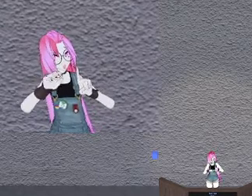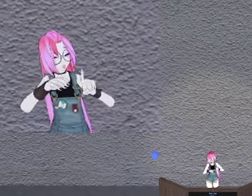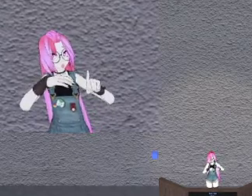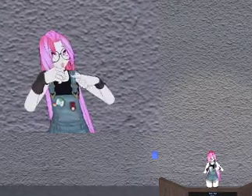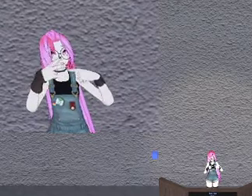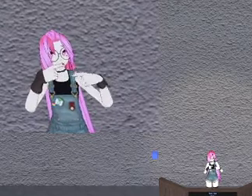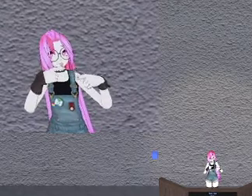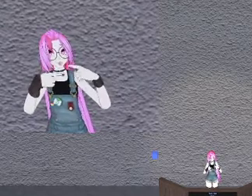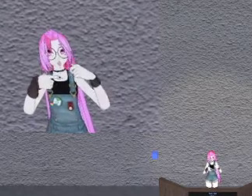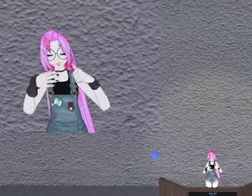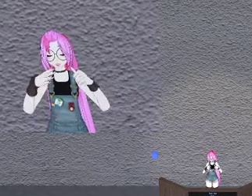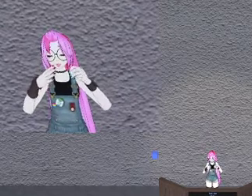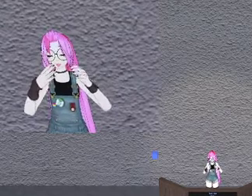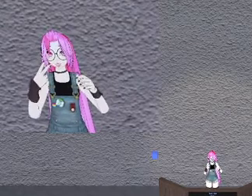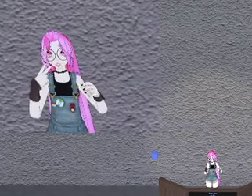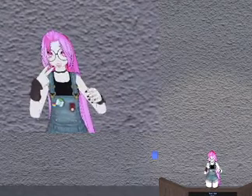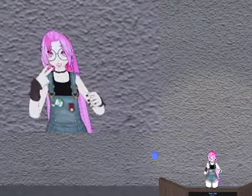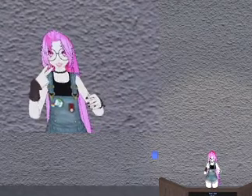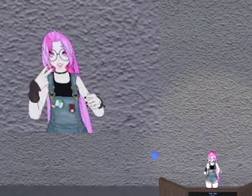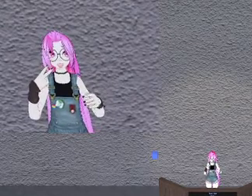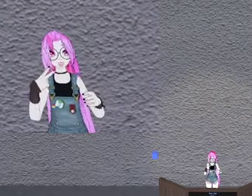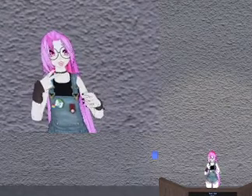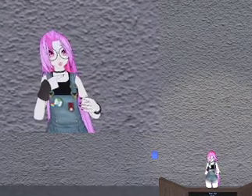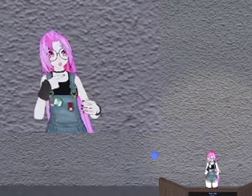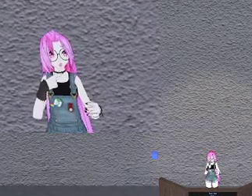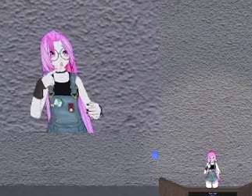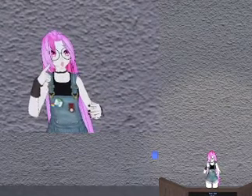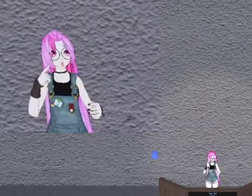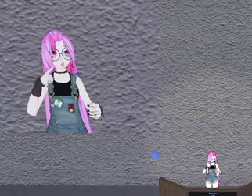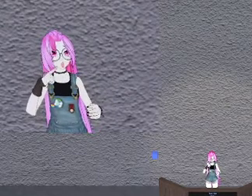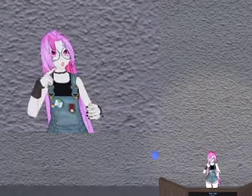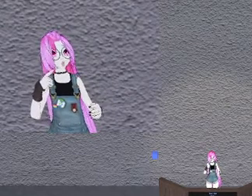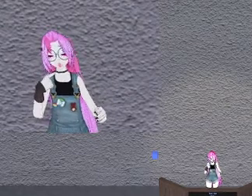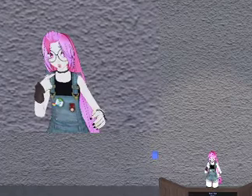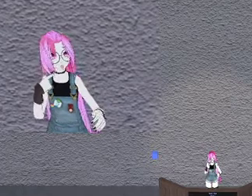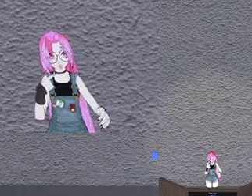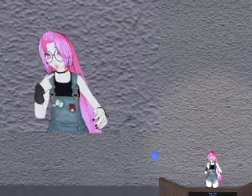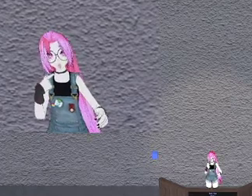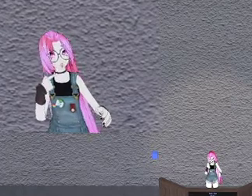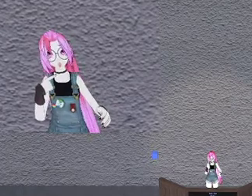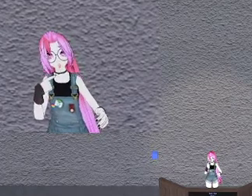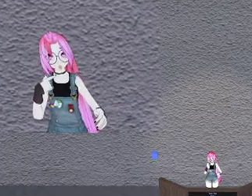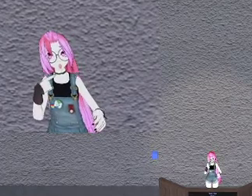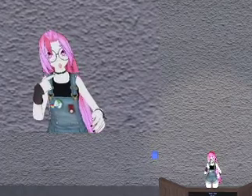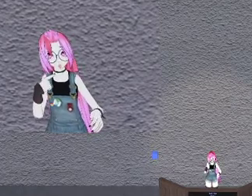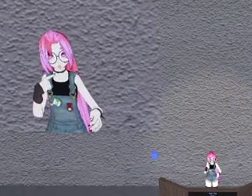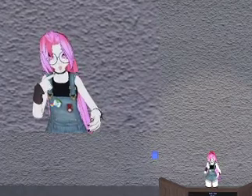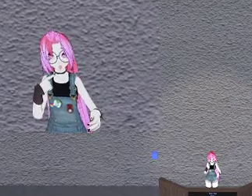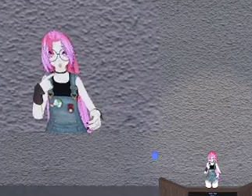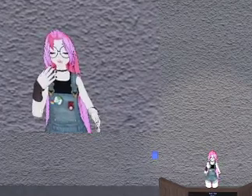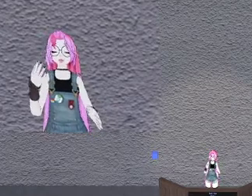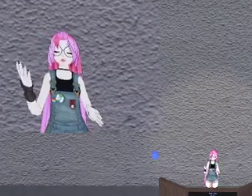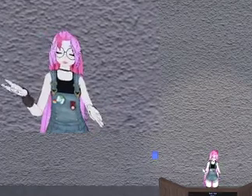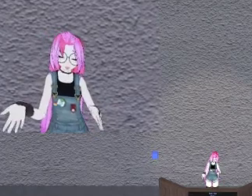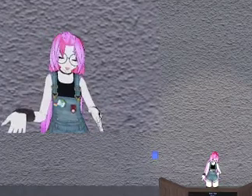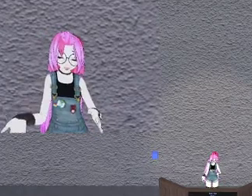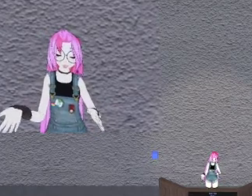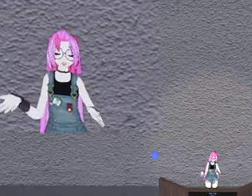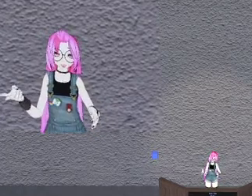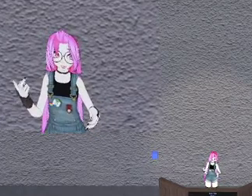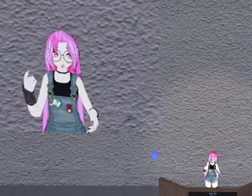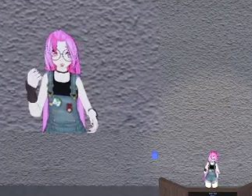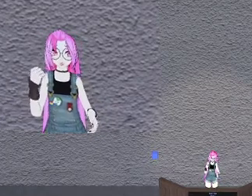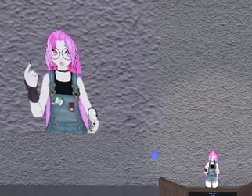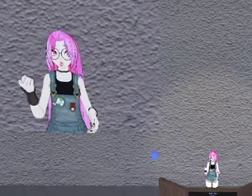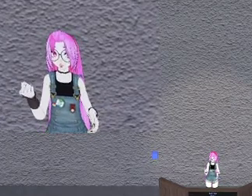of forced to sign, and you'll see that. You'll see deaf people when they are nodding no or they are nodding yes, and you could say, "Oh,